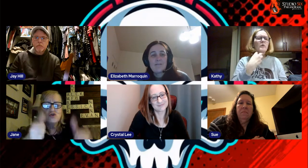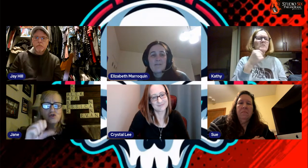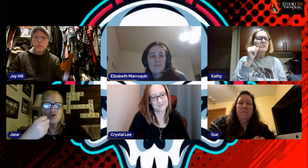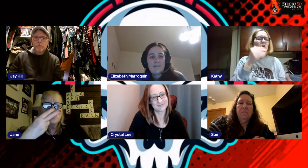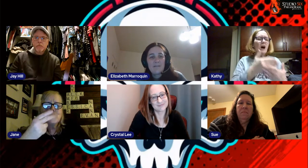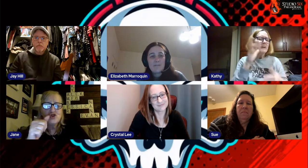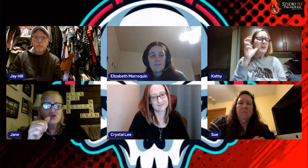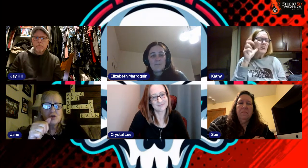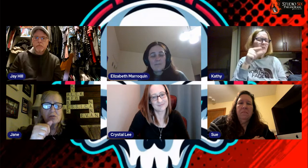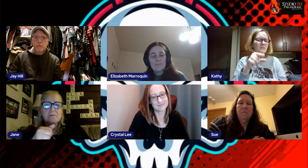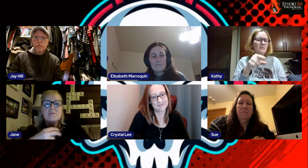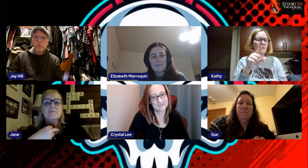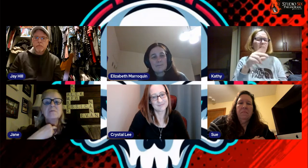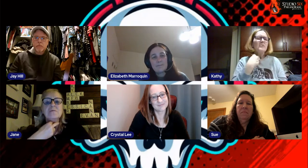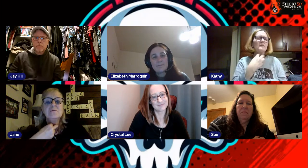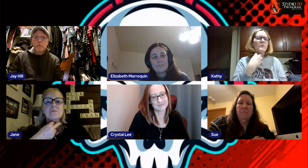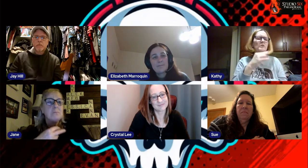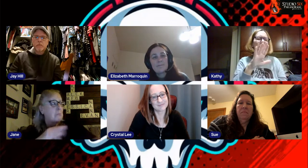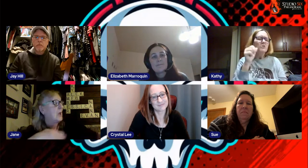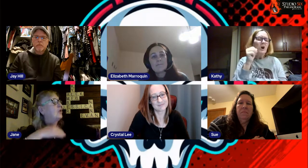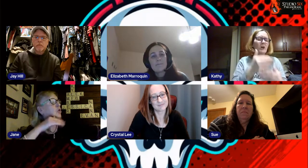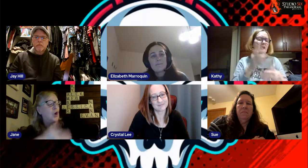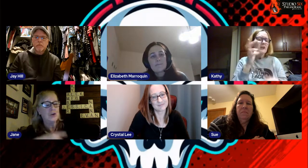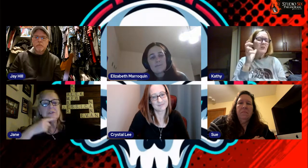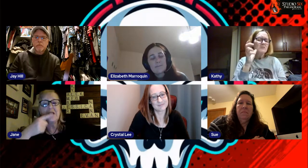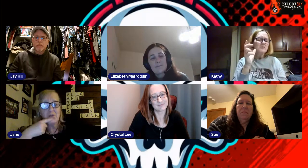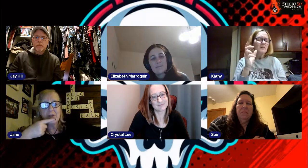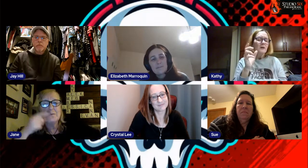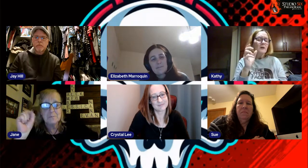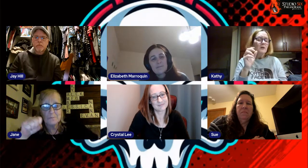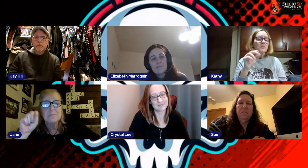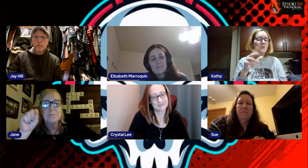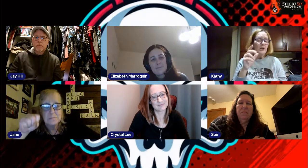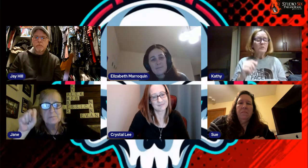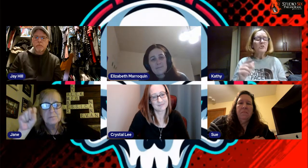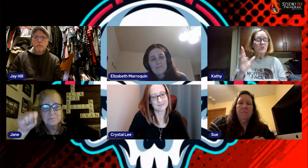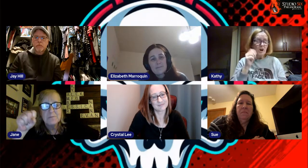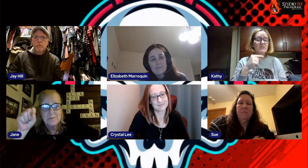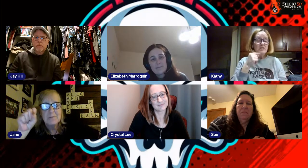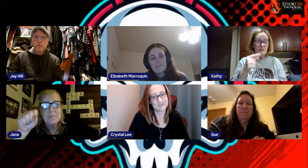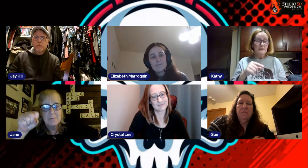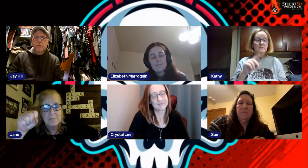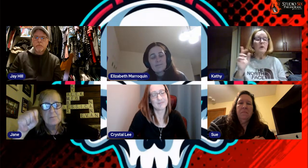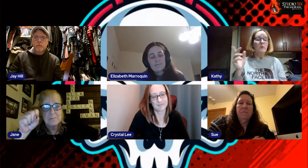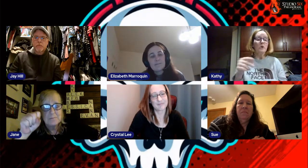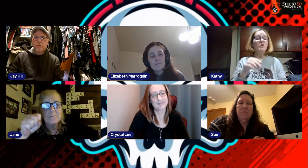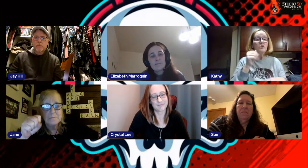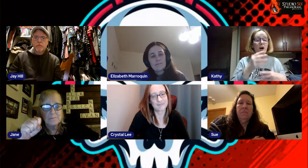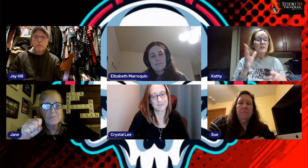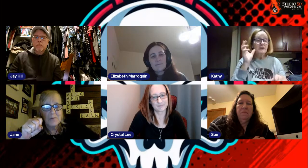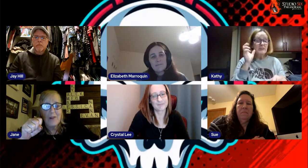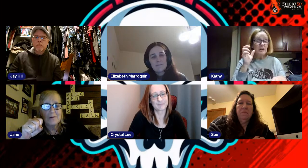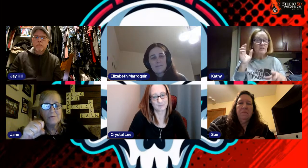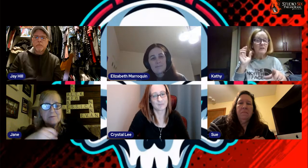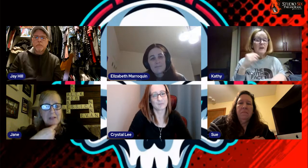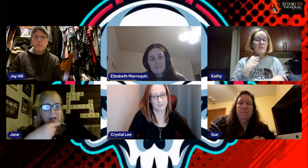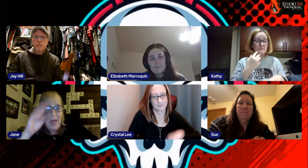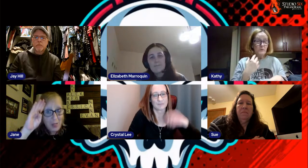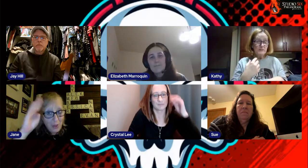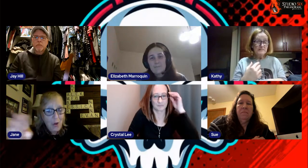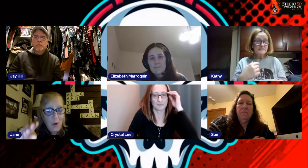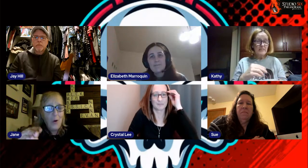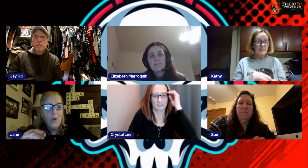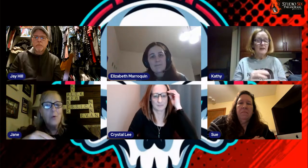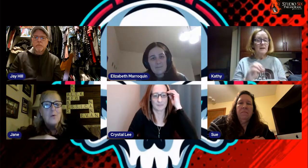the voice of daughter here, the voice your daughter hears, your daughter's hearing. So her daughter can hear